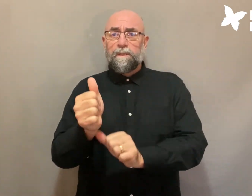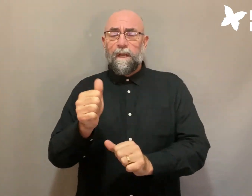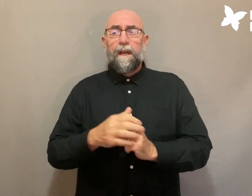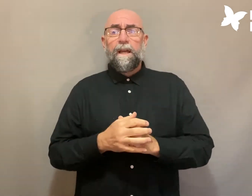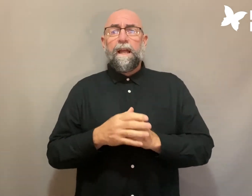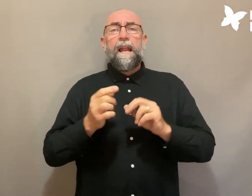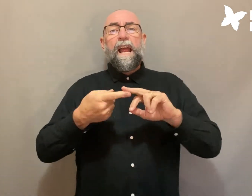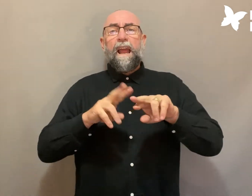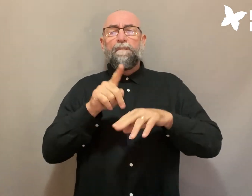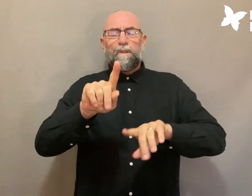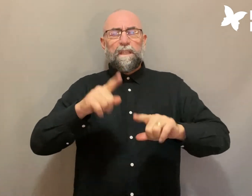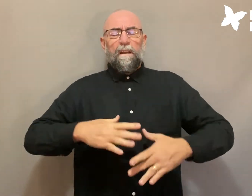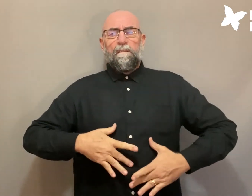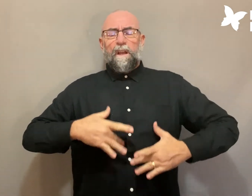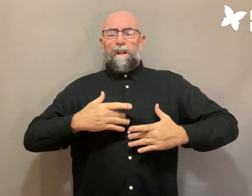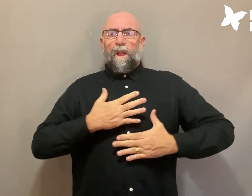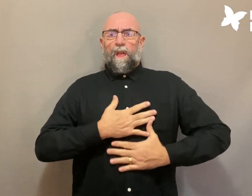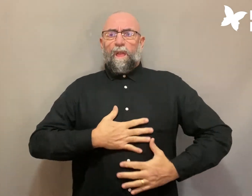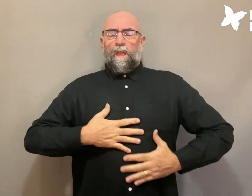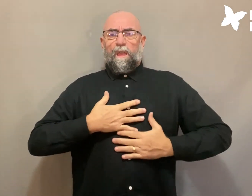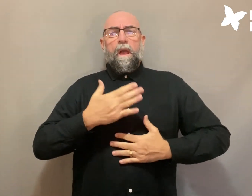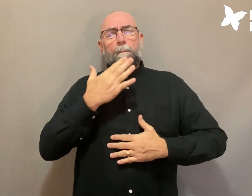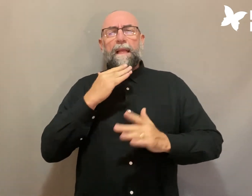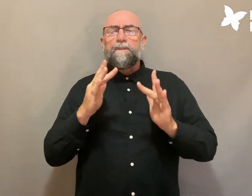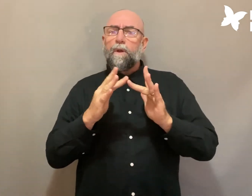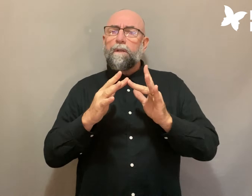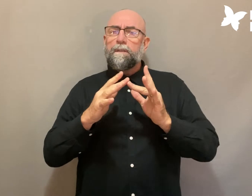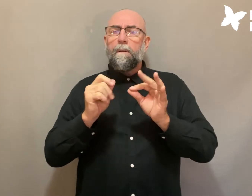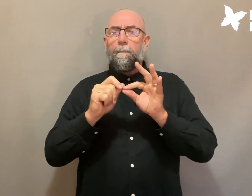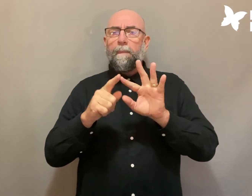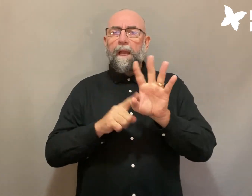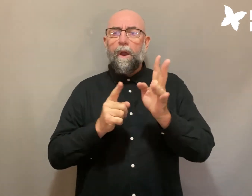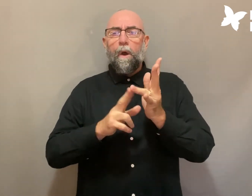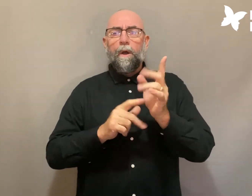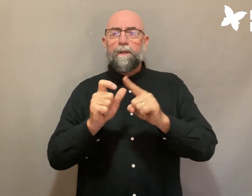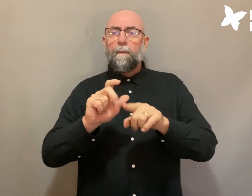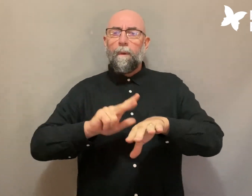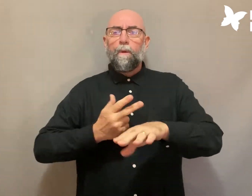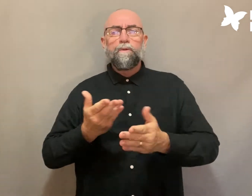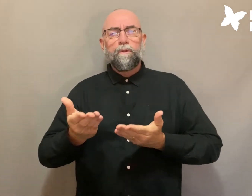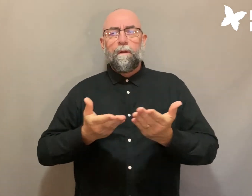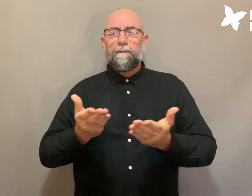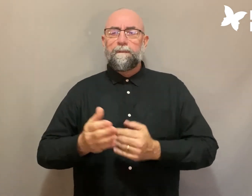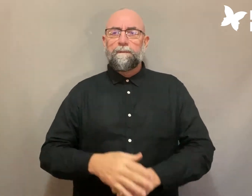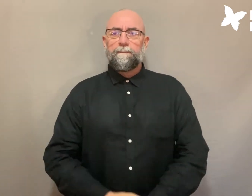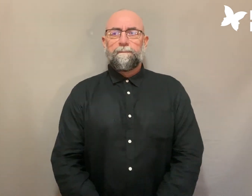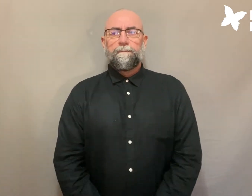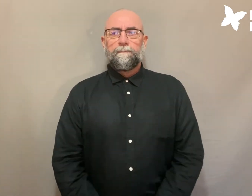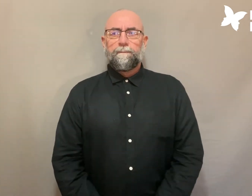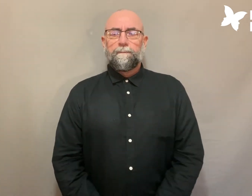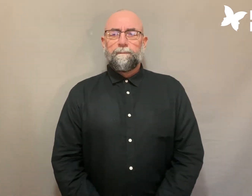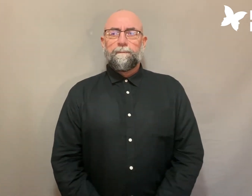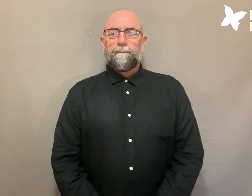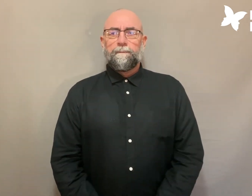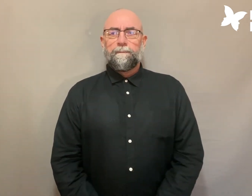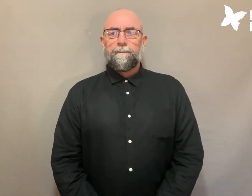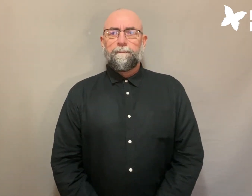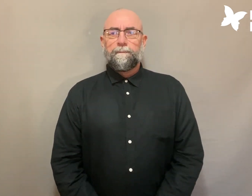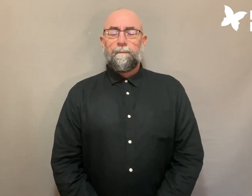up distressing feelings for you, please contact the Beyond Blue support service. I first experienced bullying in